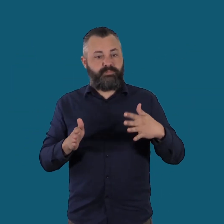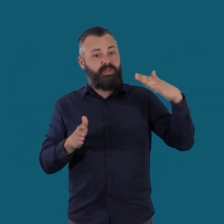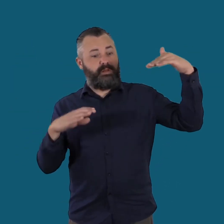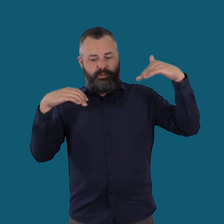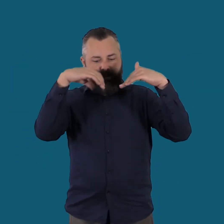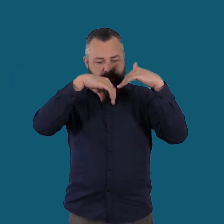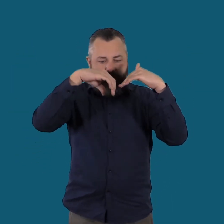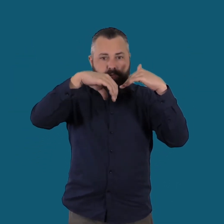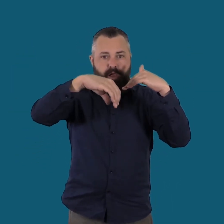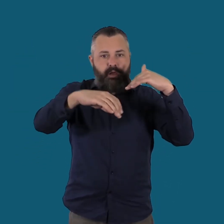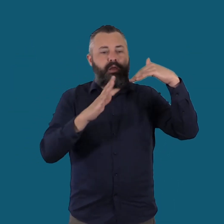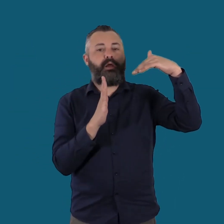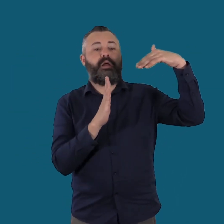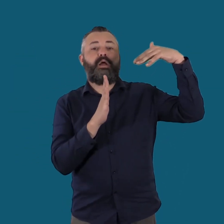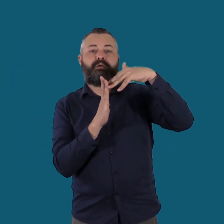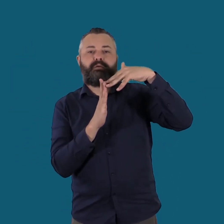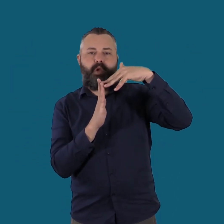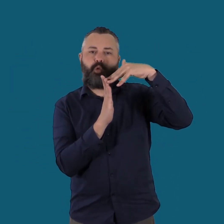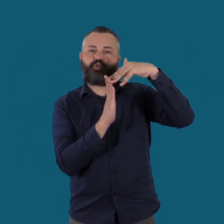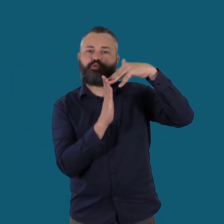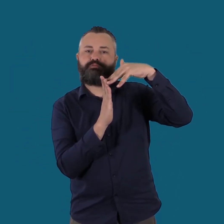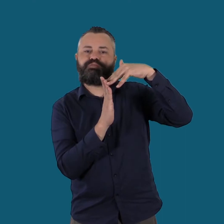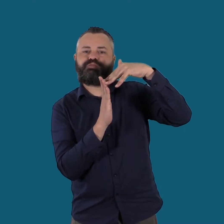may be positioned to prevent landslides from causing severe damage.